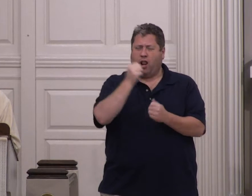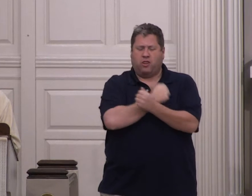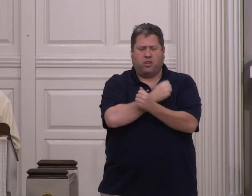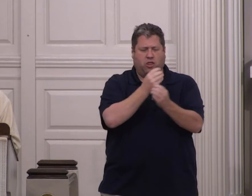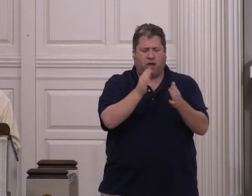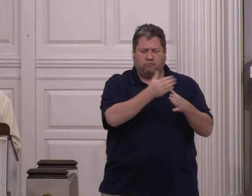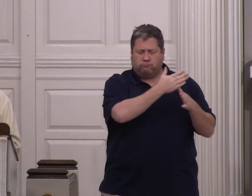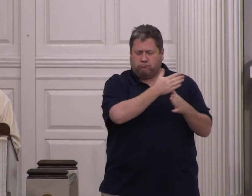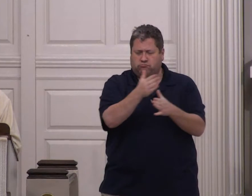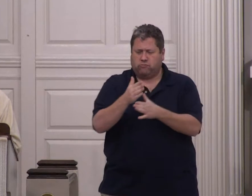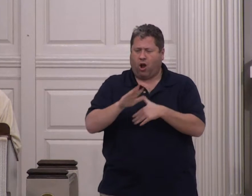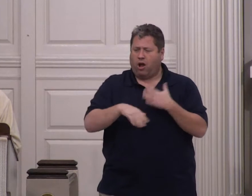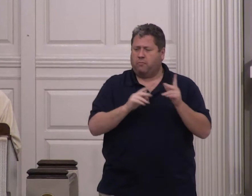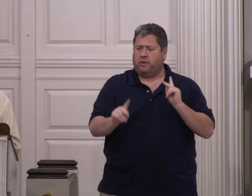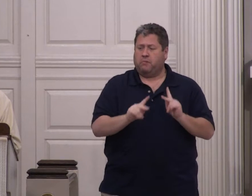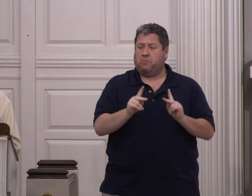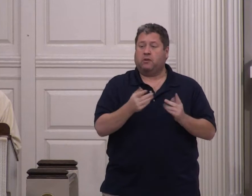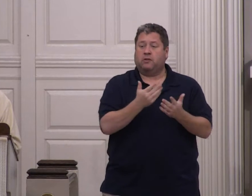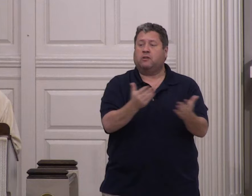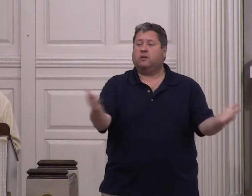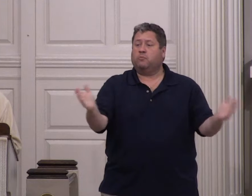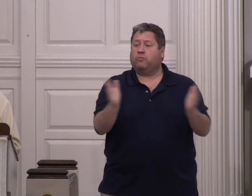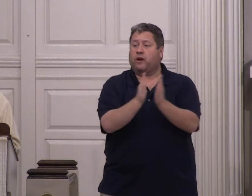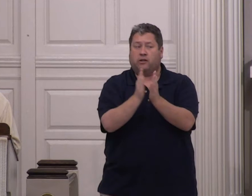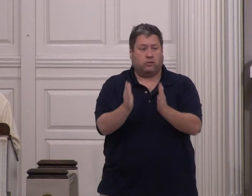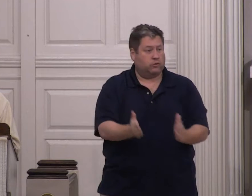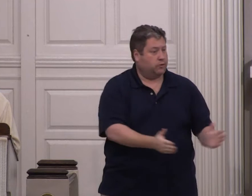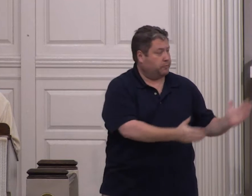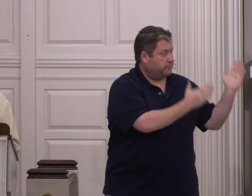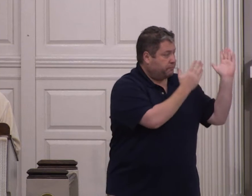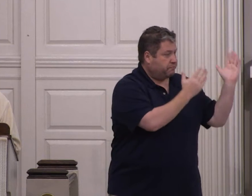all people. Let us pray to the Lord.